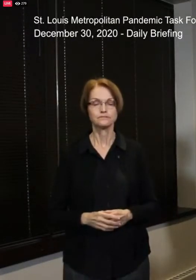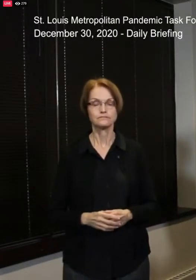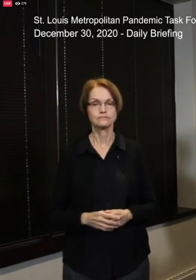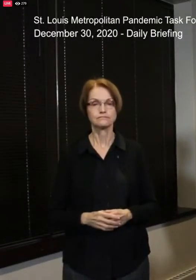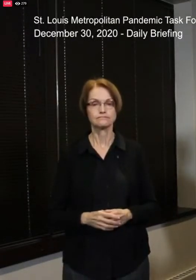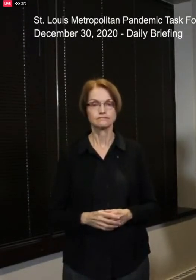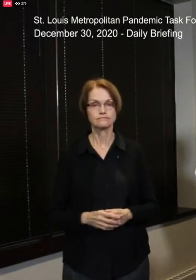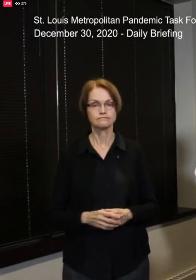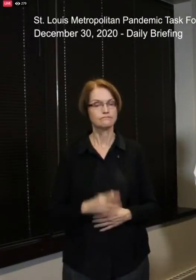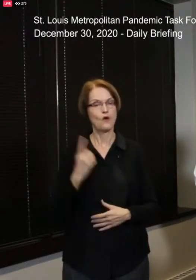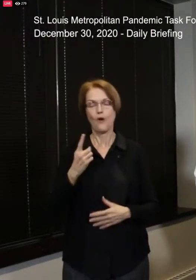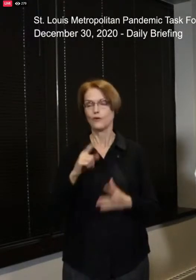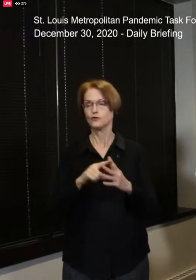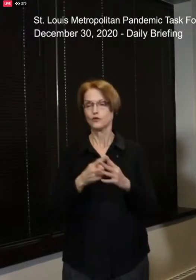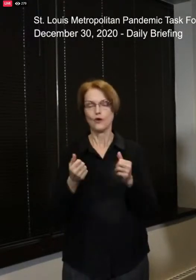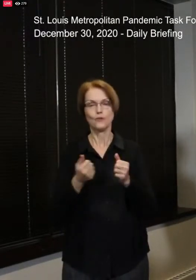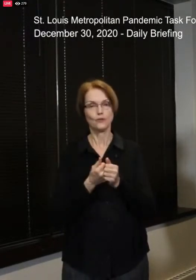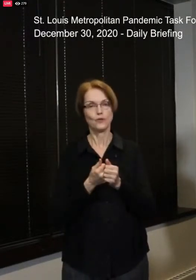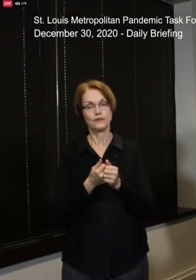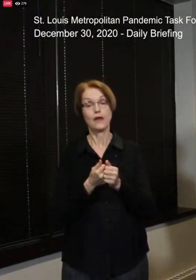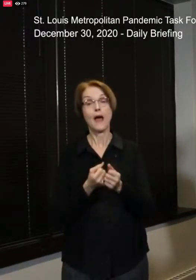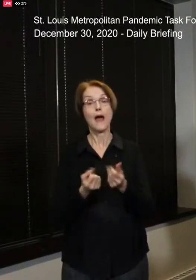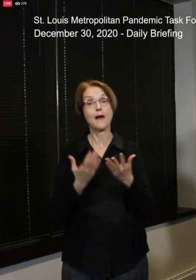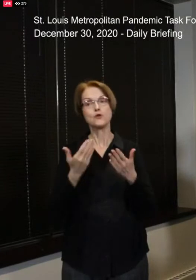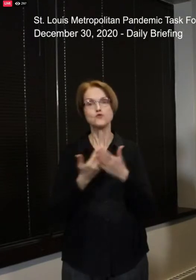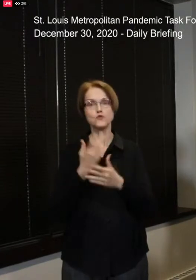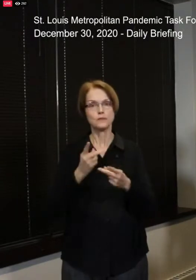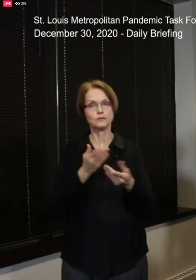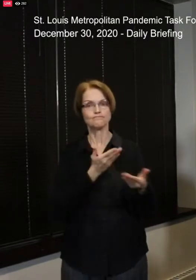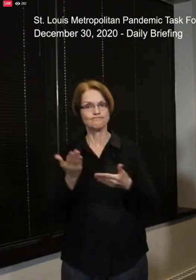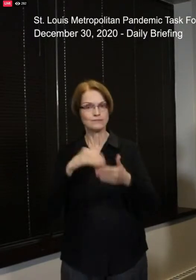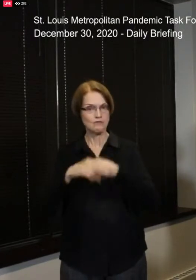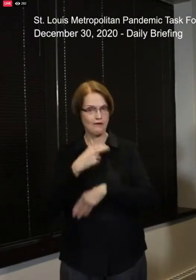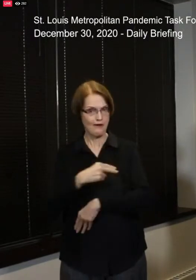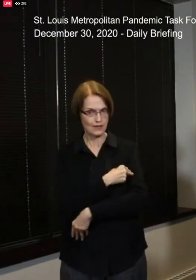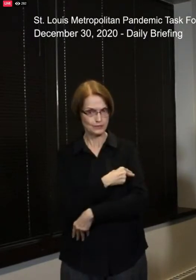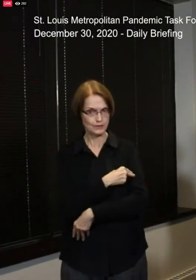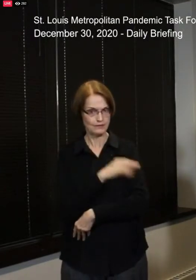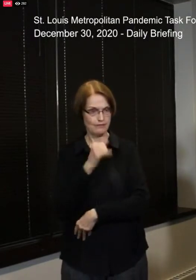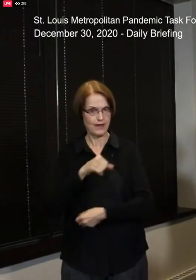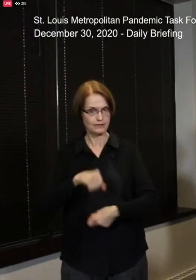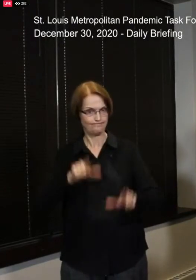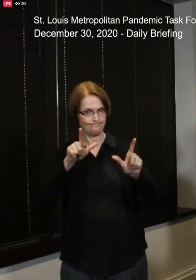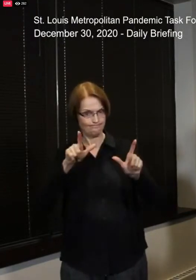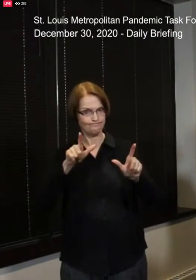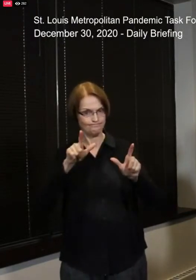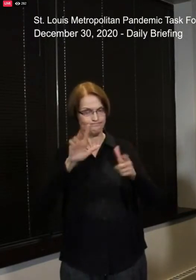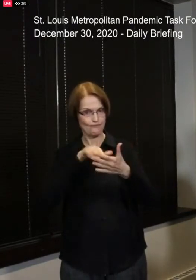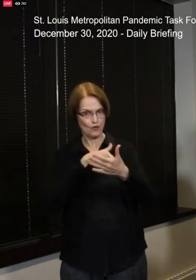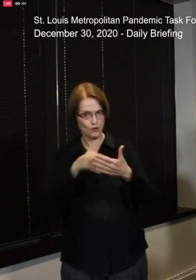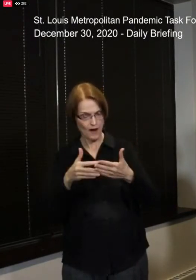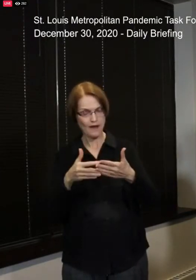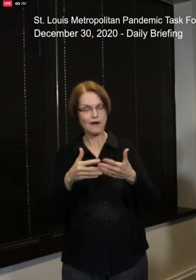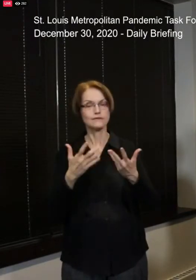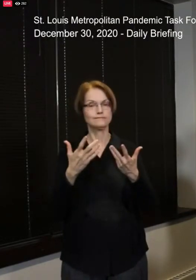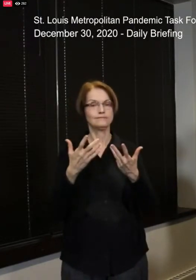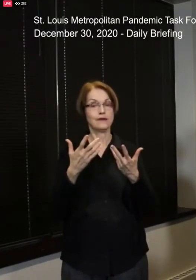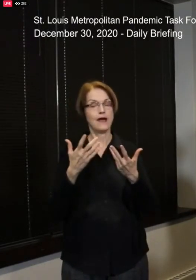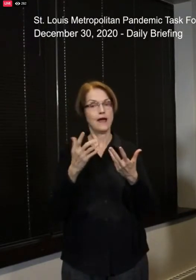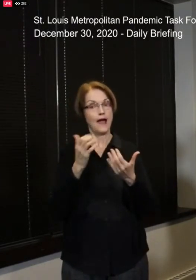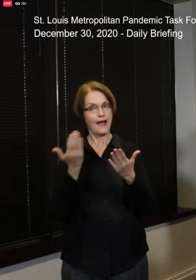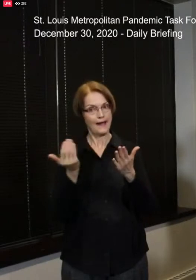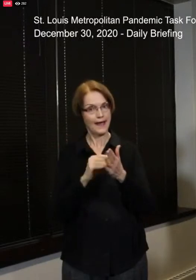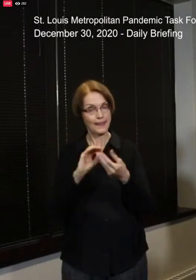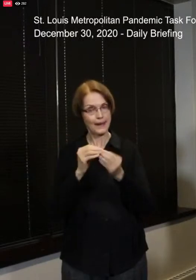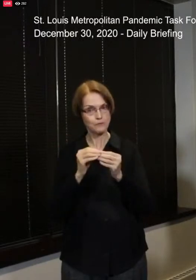And as we always do, we start off with our new hospital admissions. So this is the graph looking at hospital admissions. Again, it's delayed for 2 days,